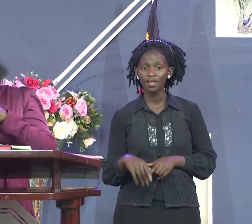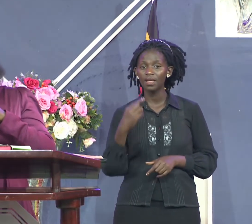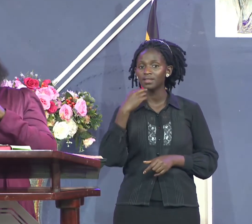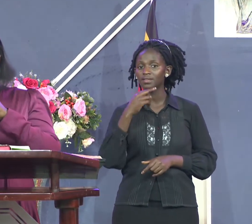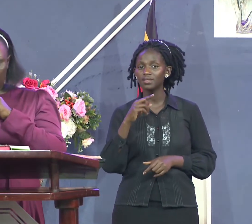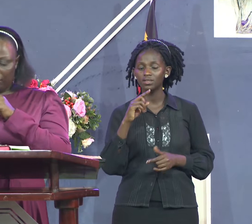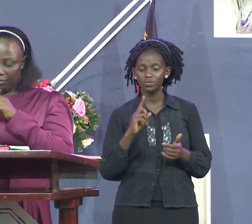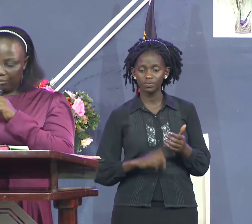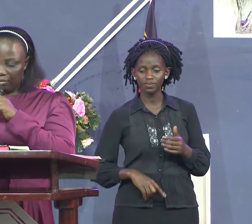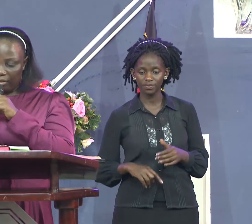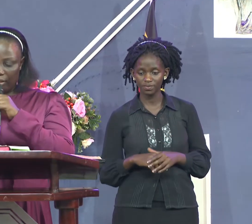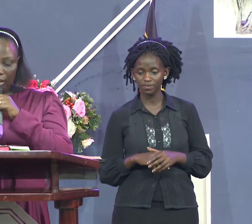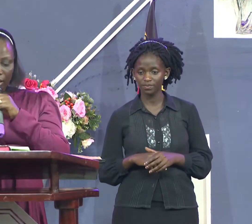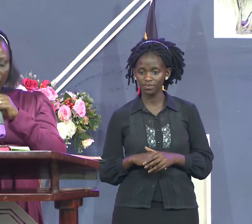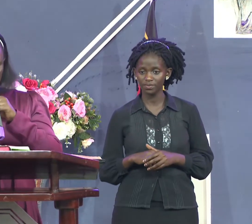agamba nti,